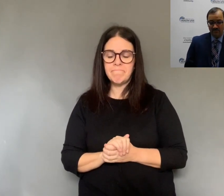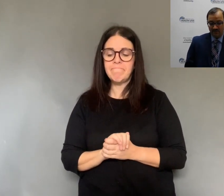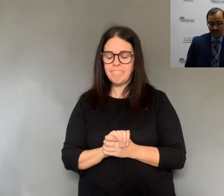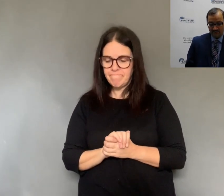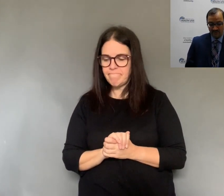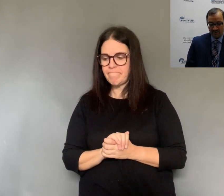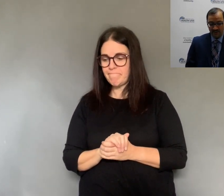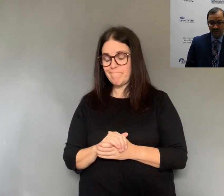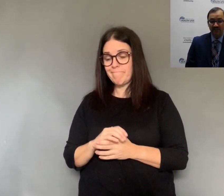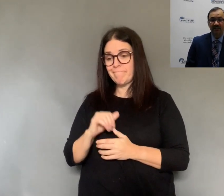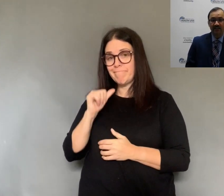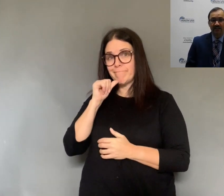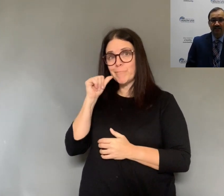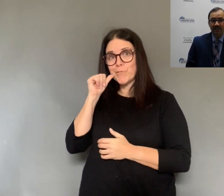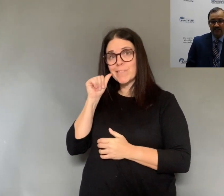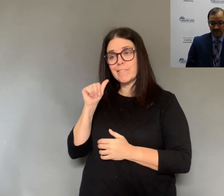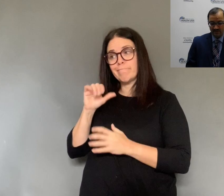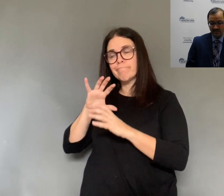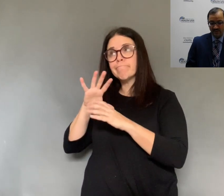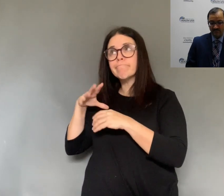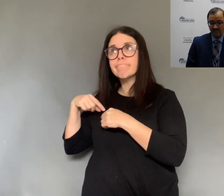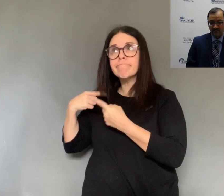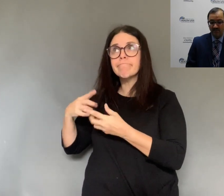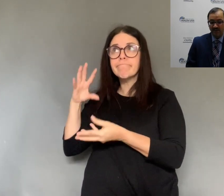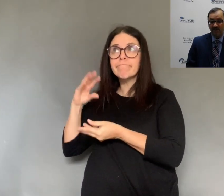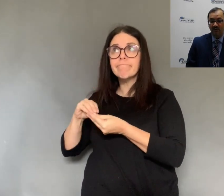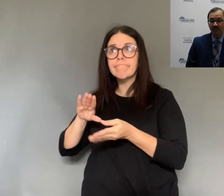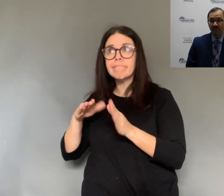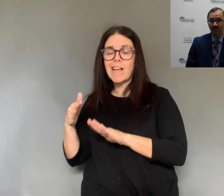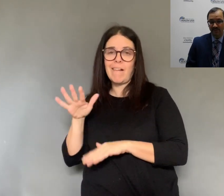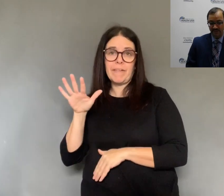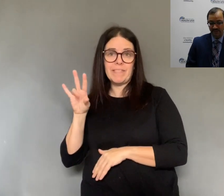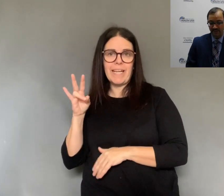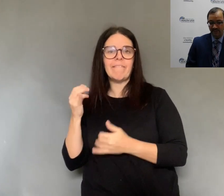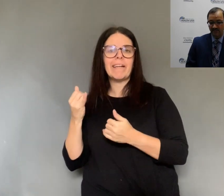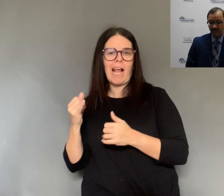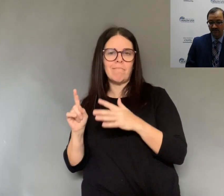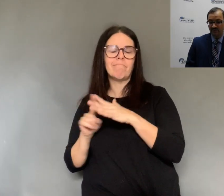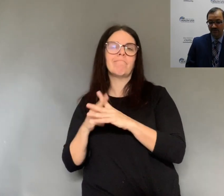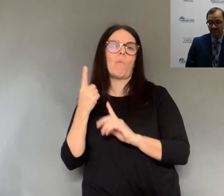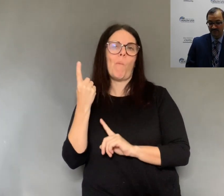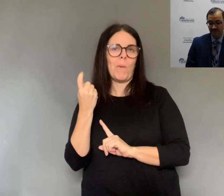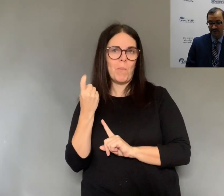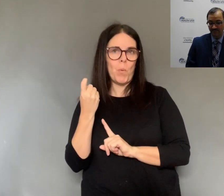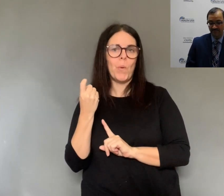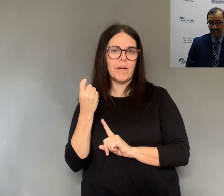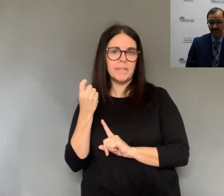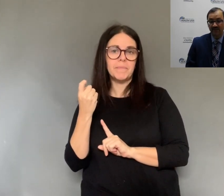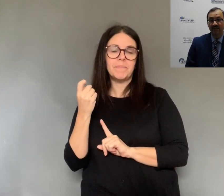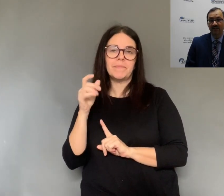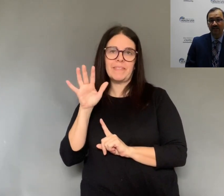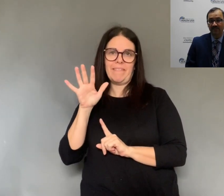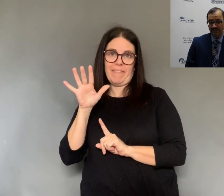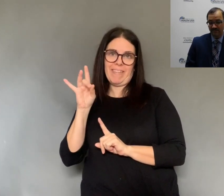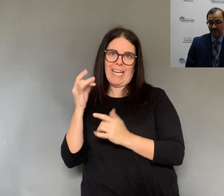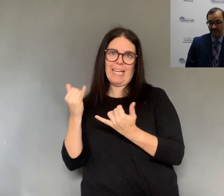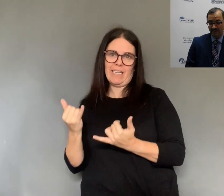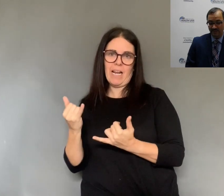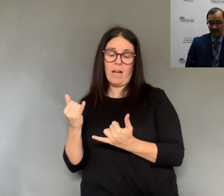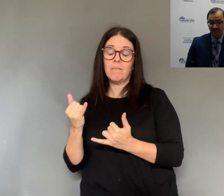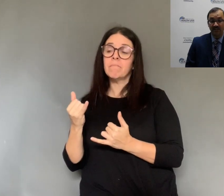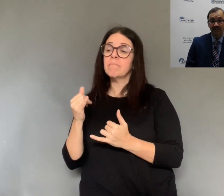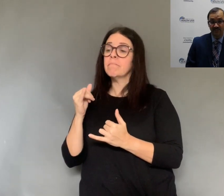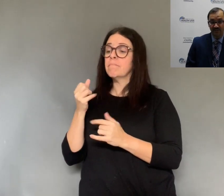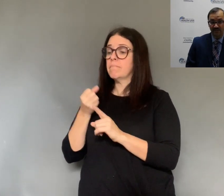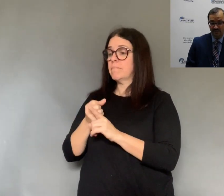Good morning, everyone. Today we are reporting one more death in a long-term care facility. A female in